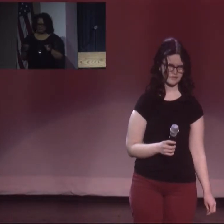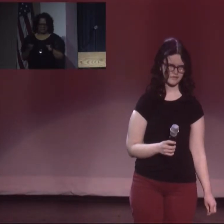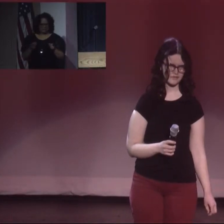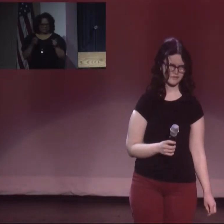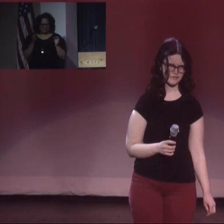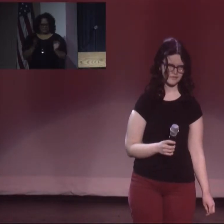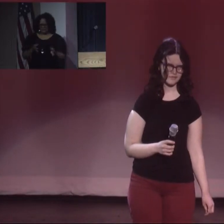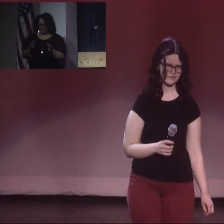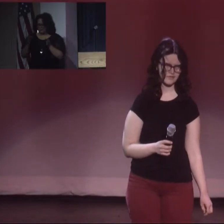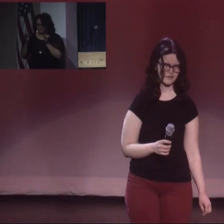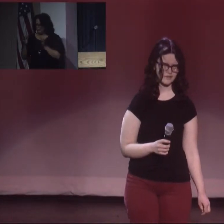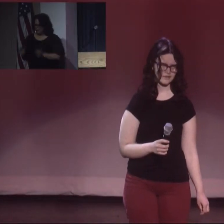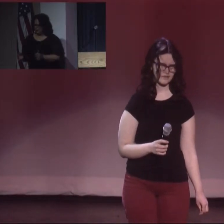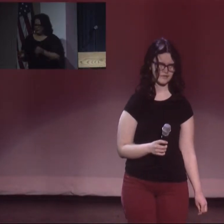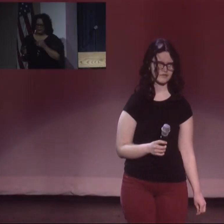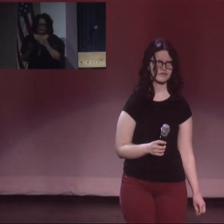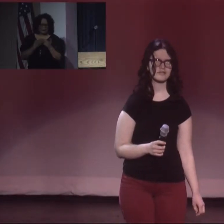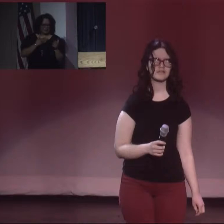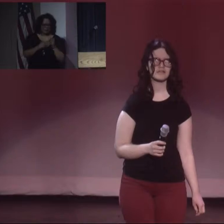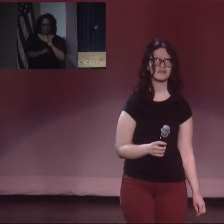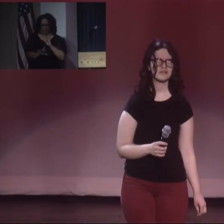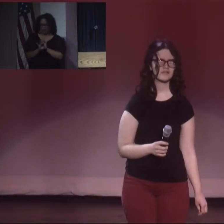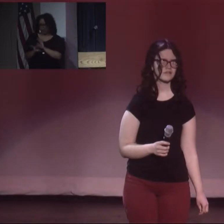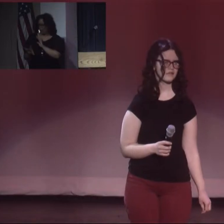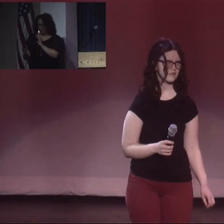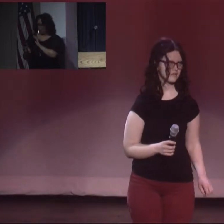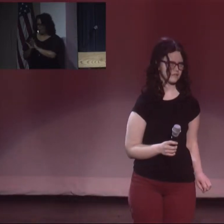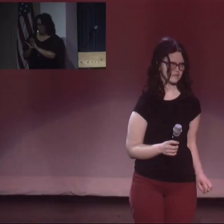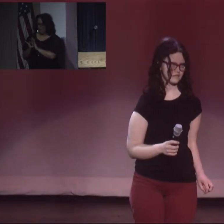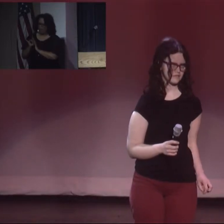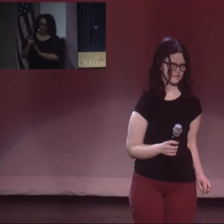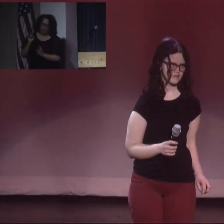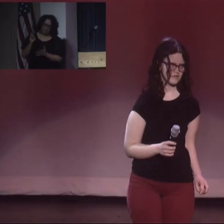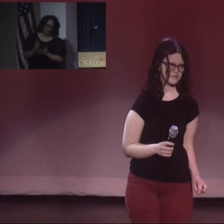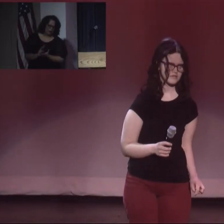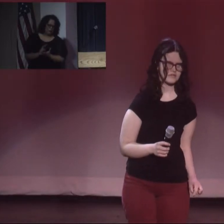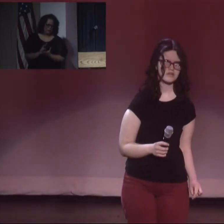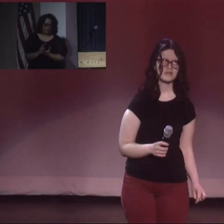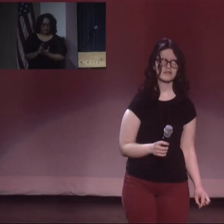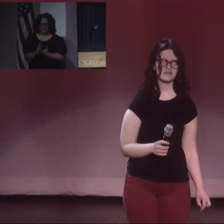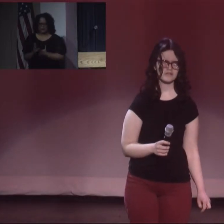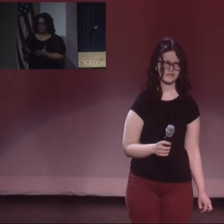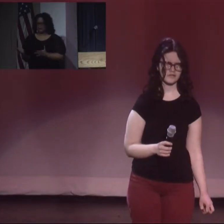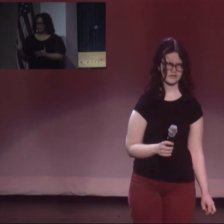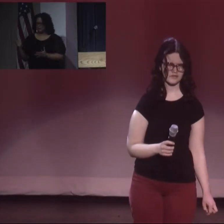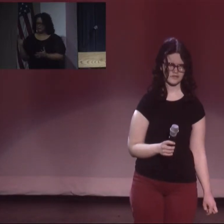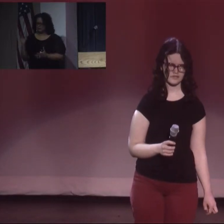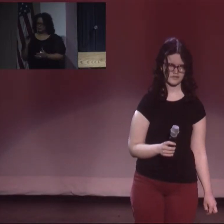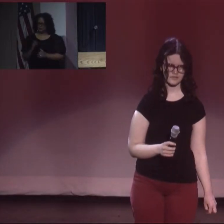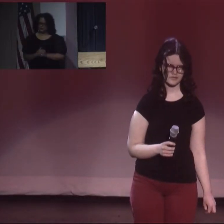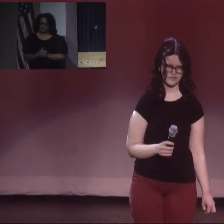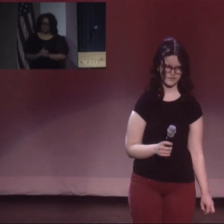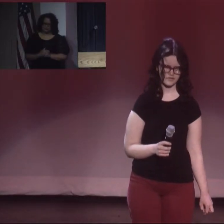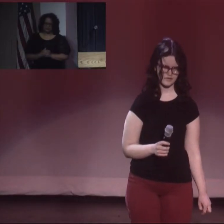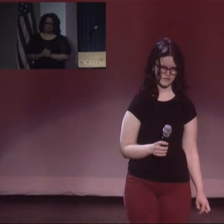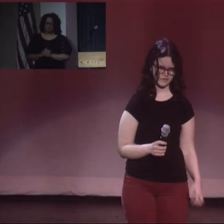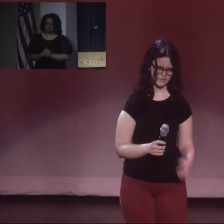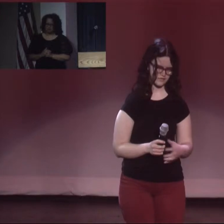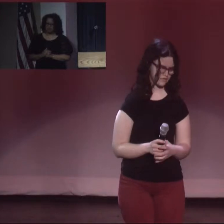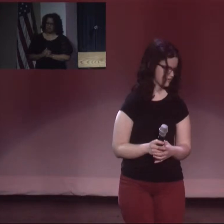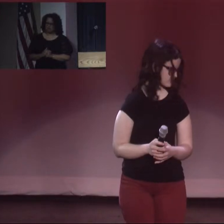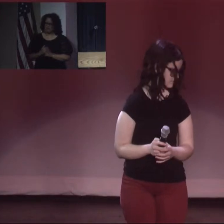To lose every single time I have to choose. Swore it felt right, but was